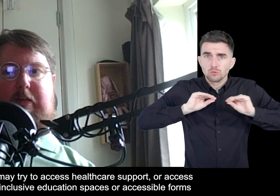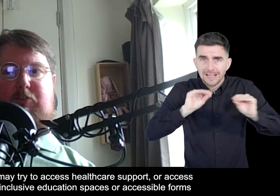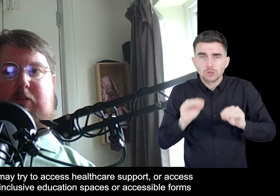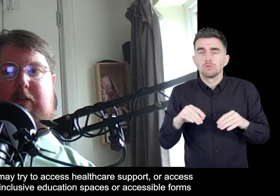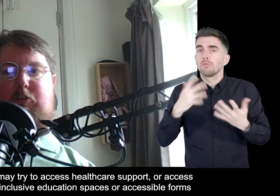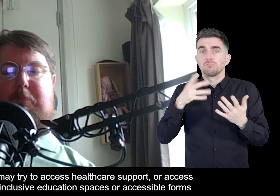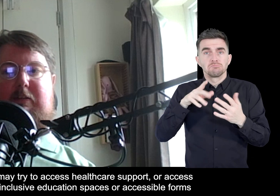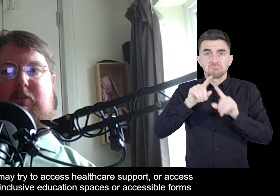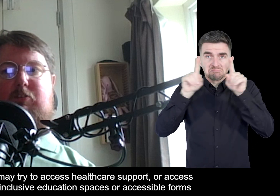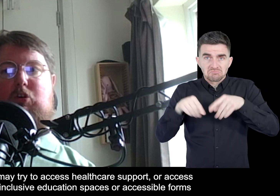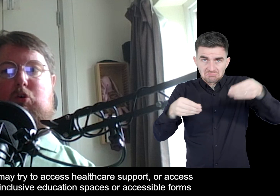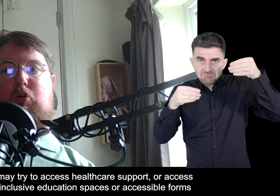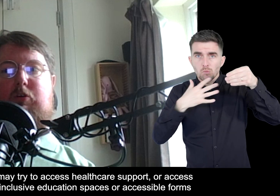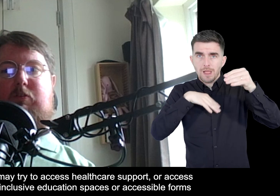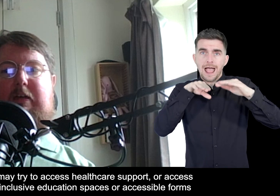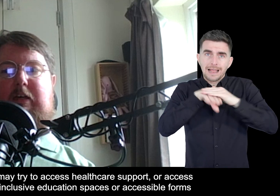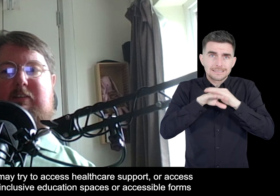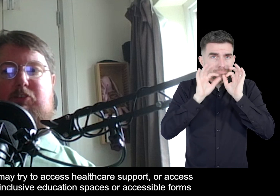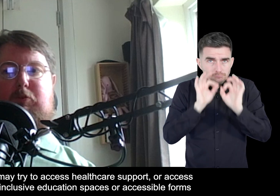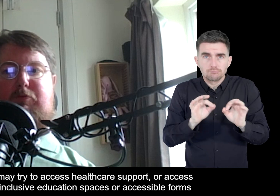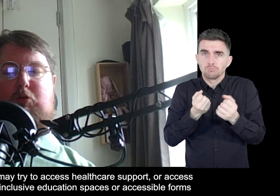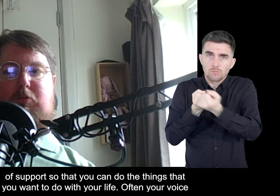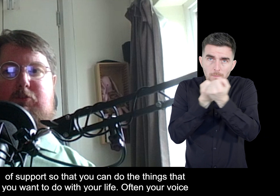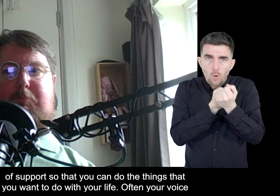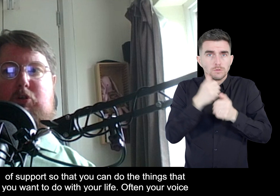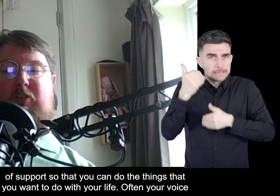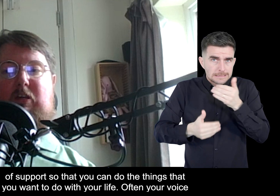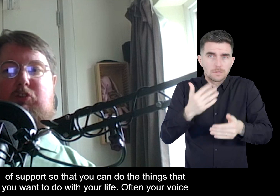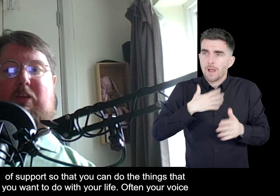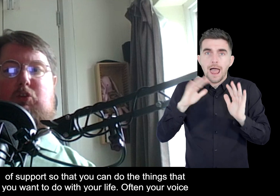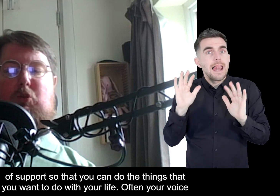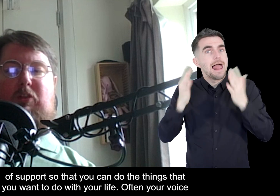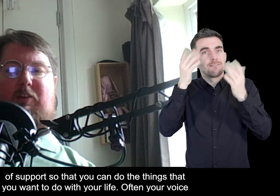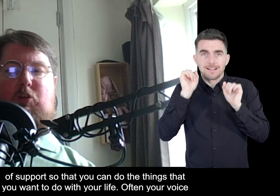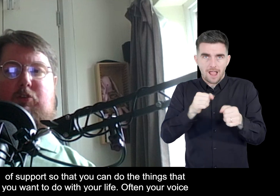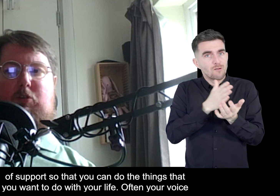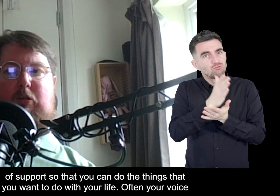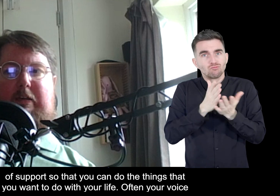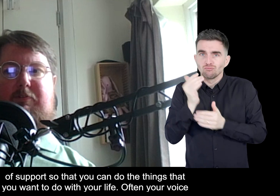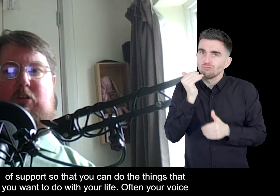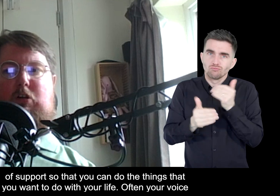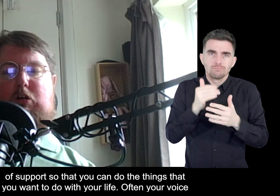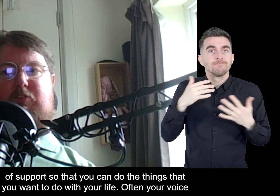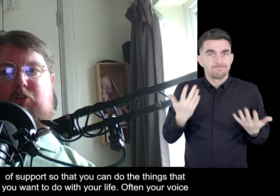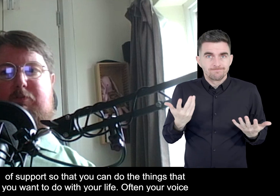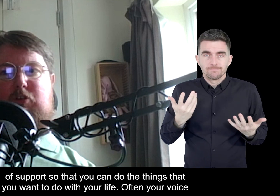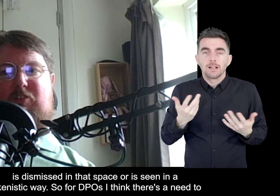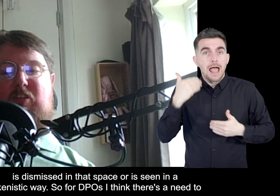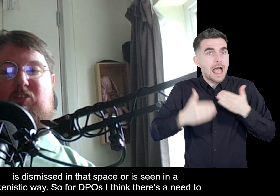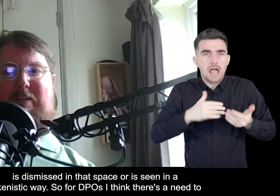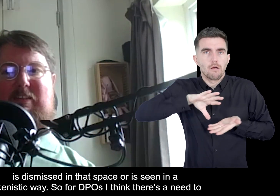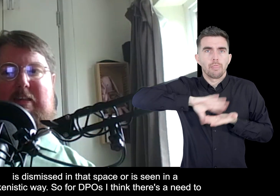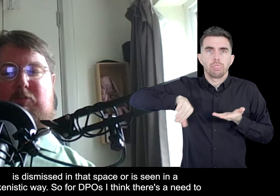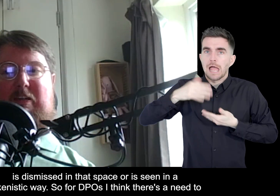inclusive education spaces, or accessible forms of support so that you can do the things that you want to do with your life. Often your voice